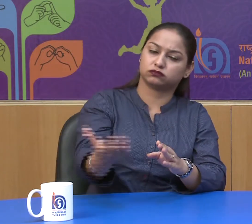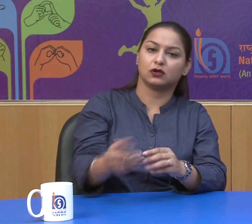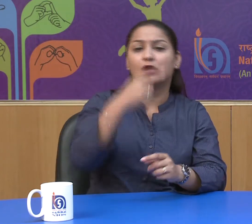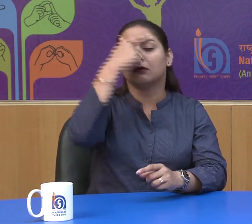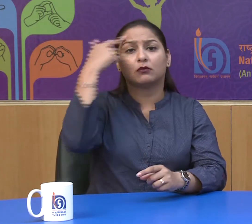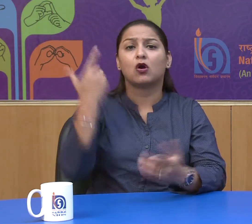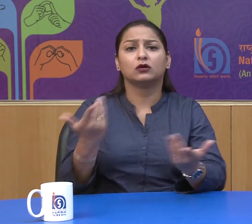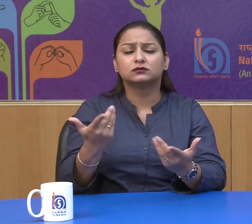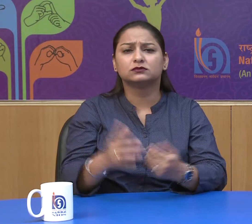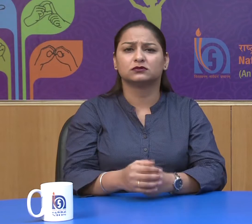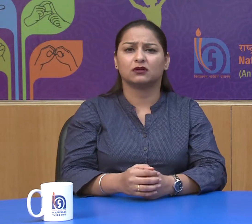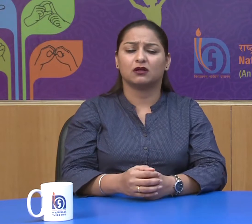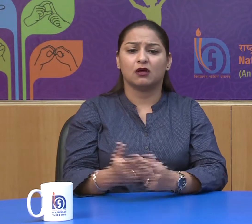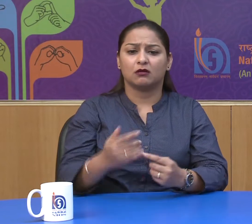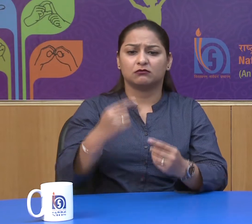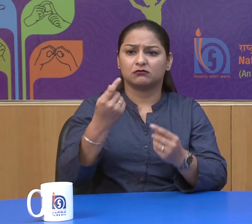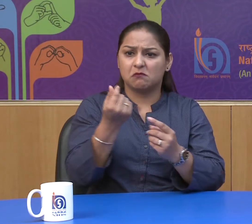of constant warfare.